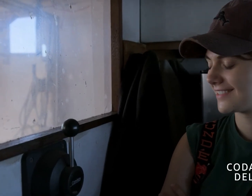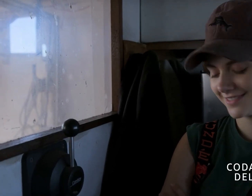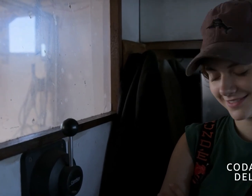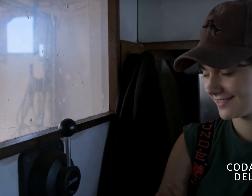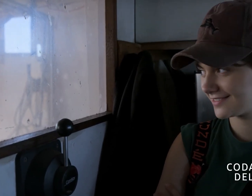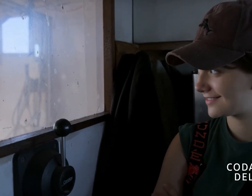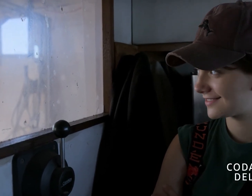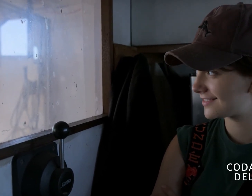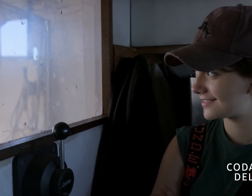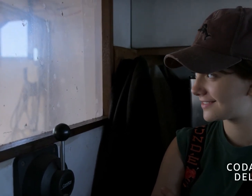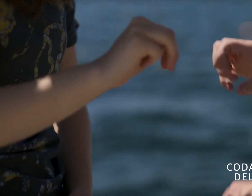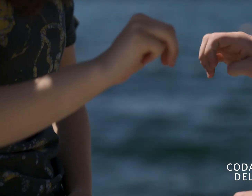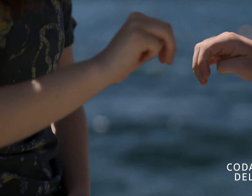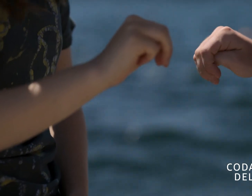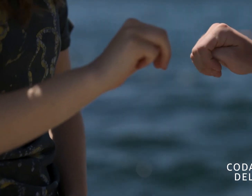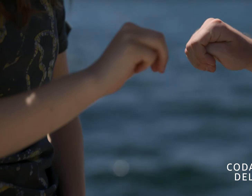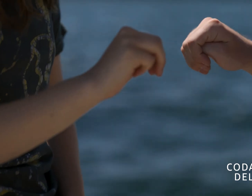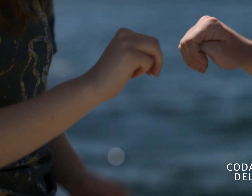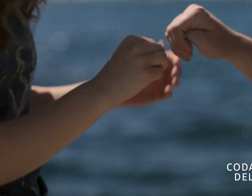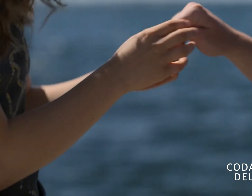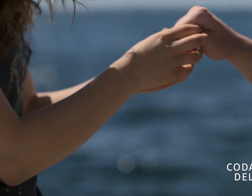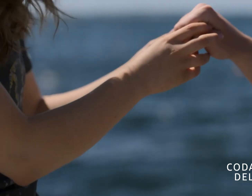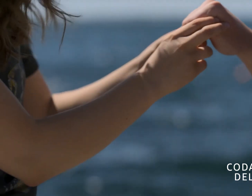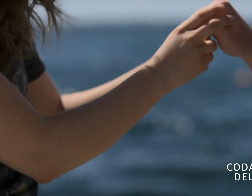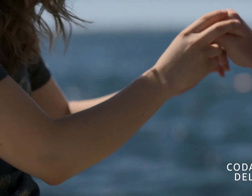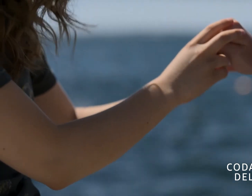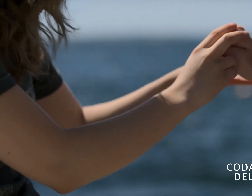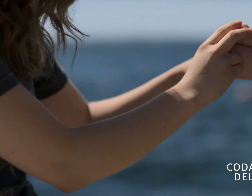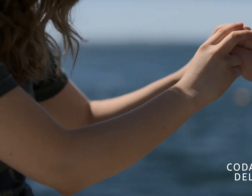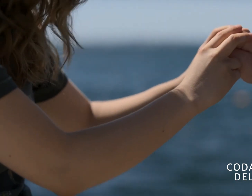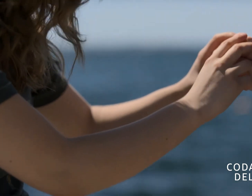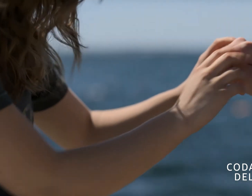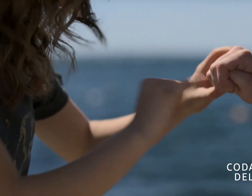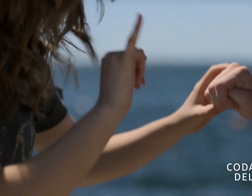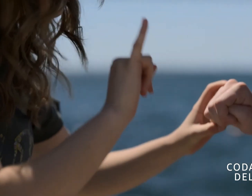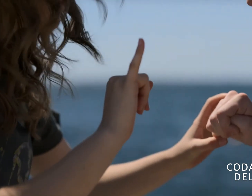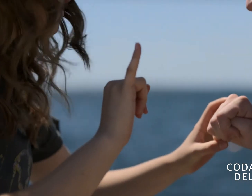Circus crowds, I've looked at a life that way.